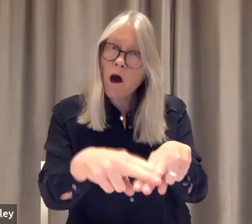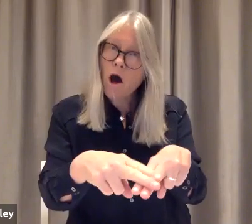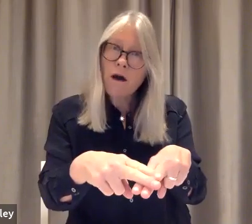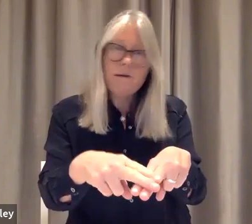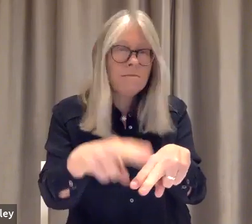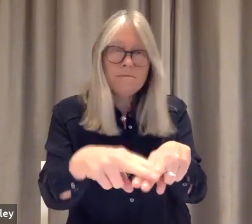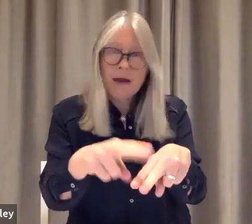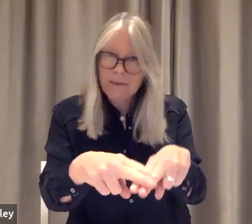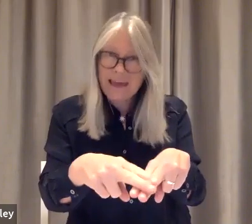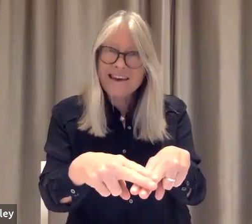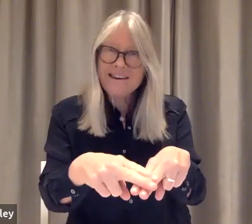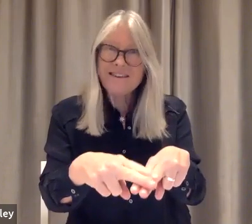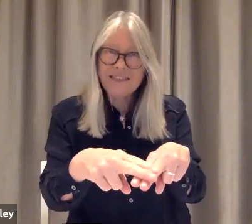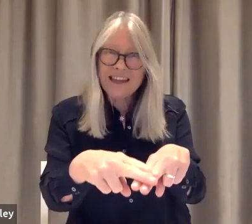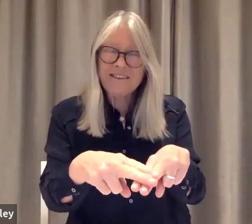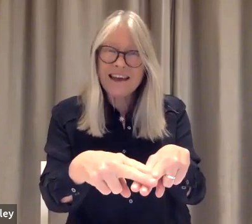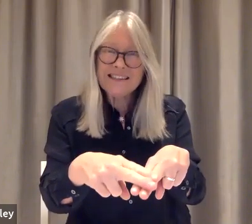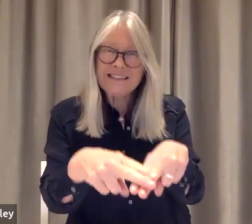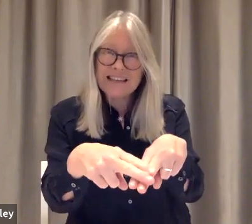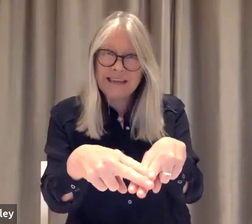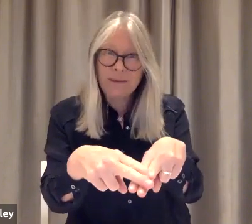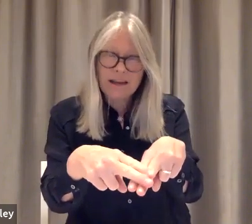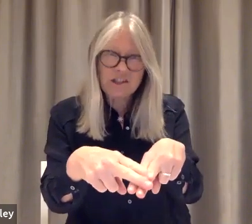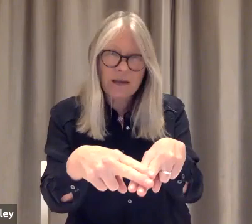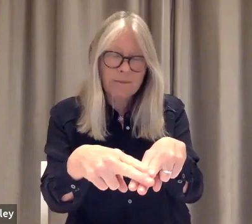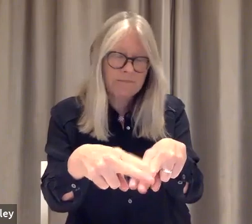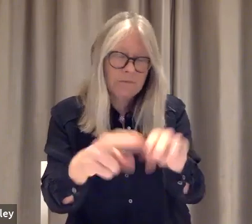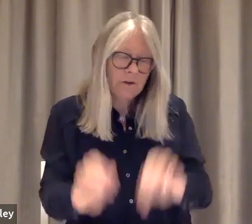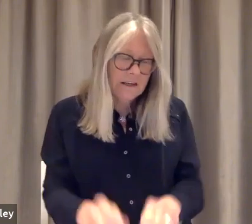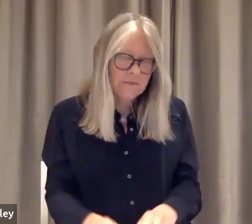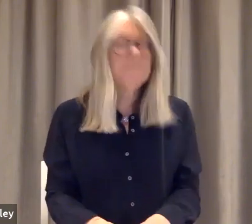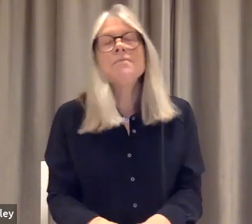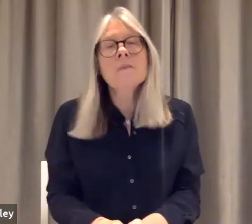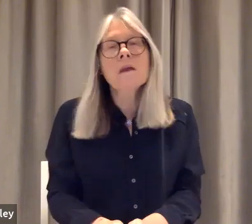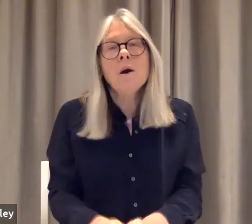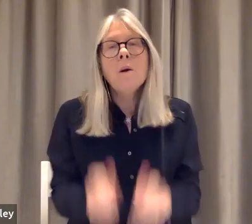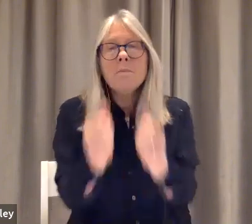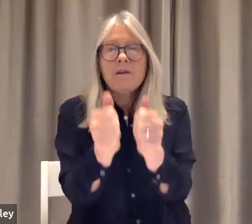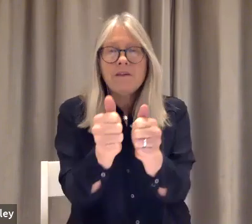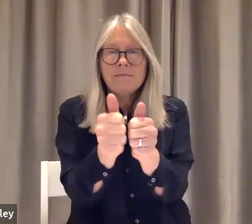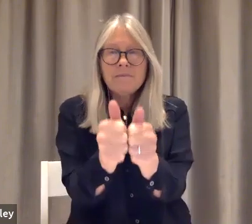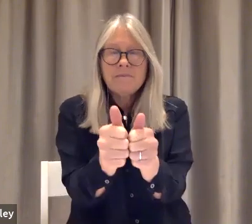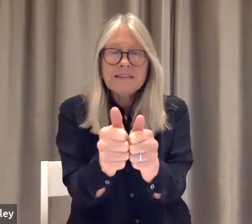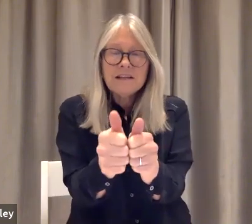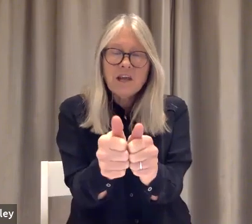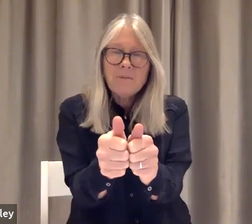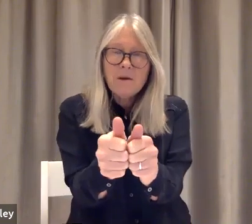pa, pappy, whatever they're known as, that same hand shape. Great. Brother, this hand shape